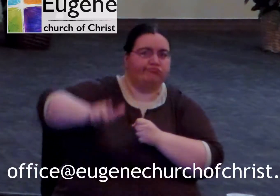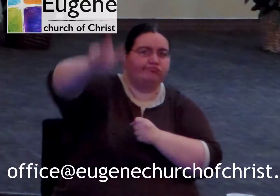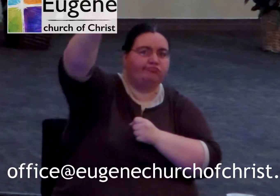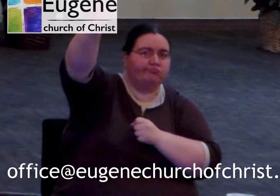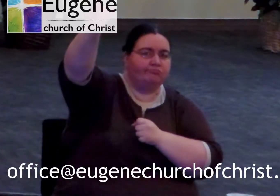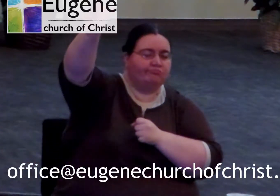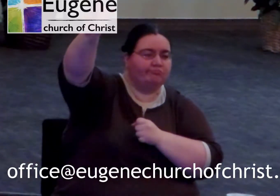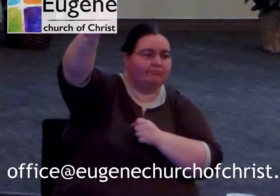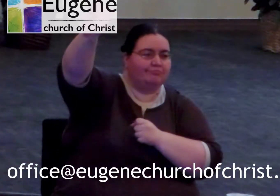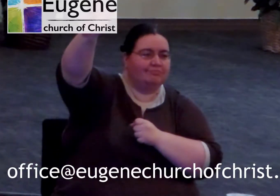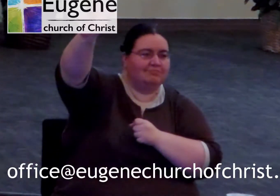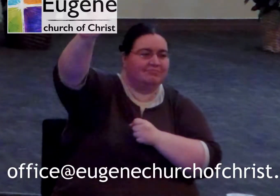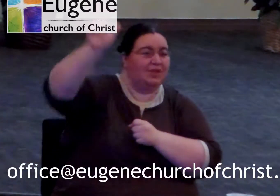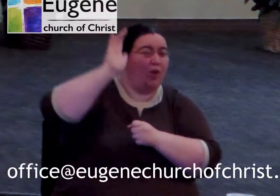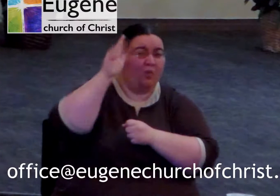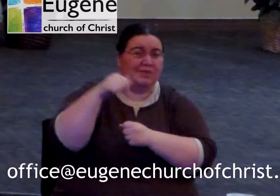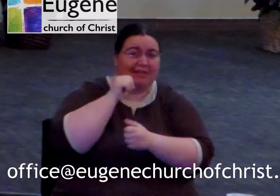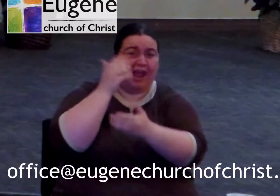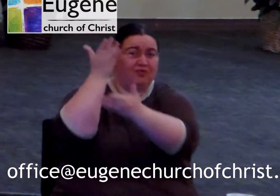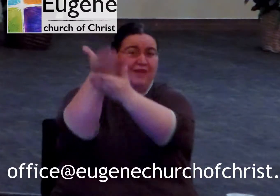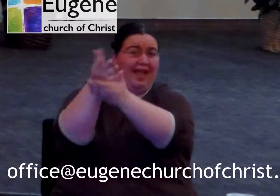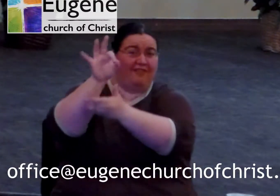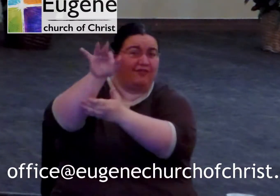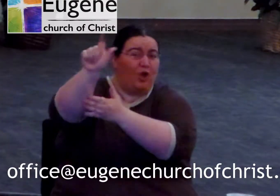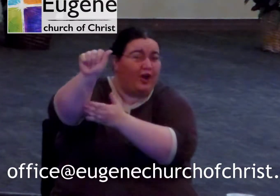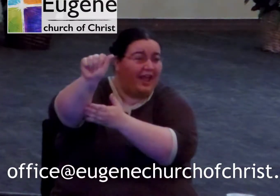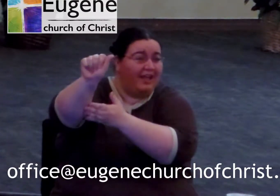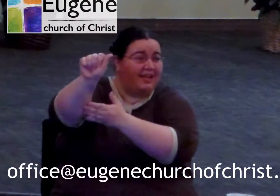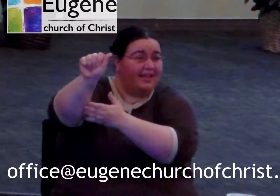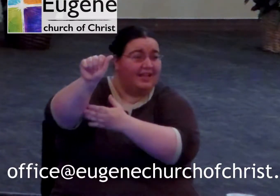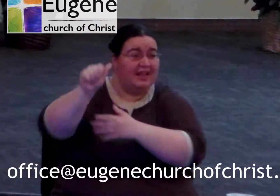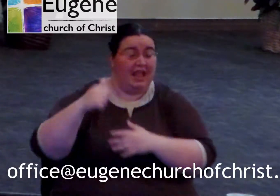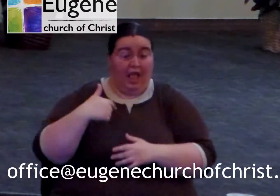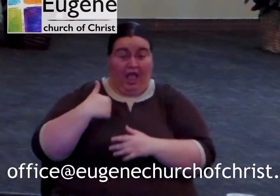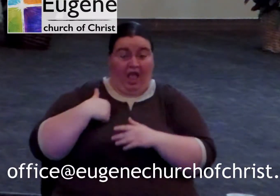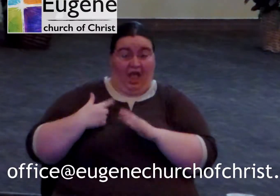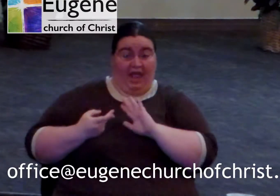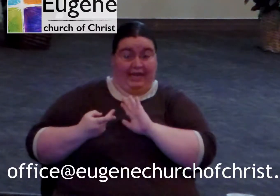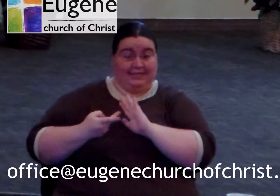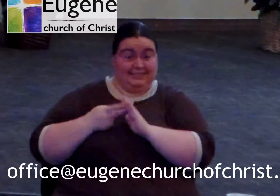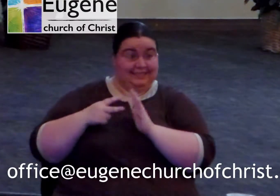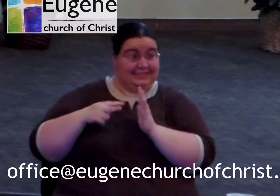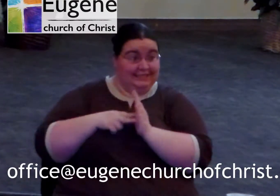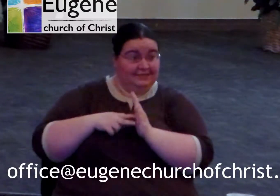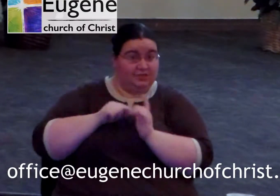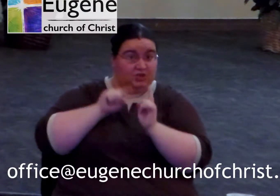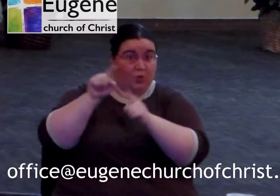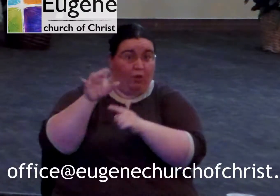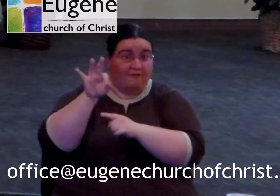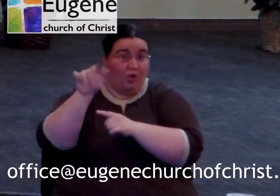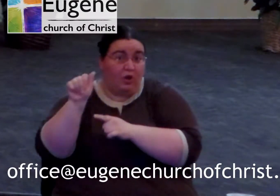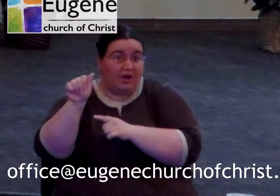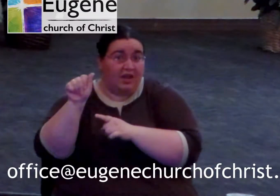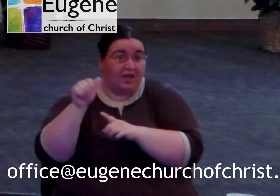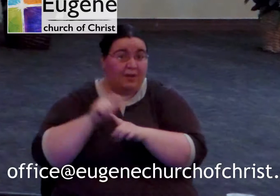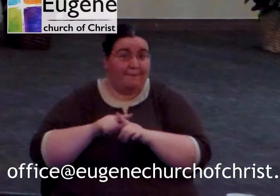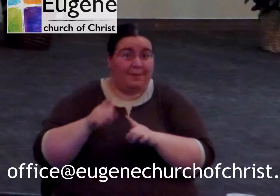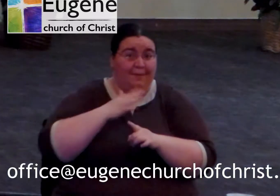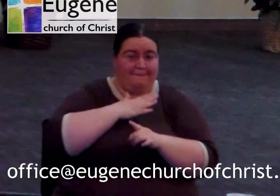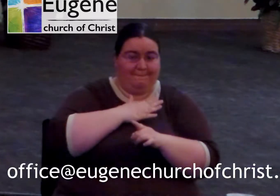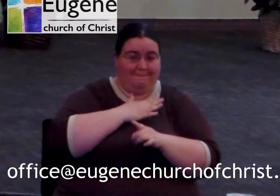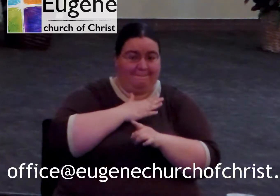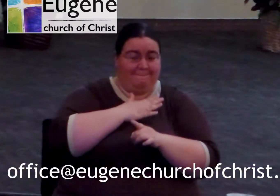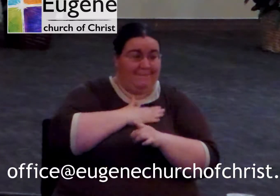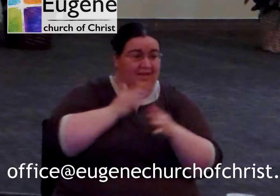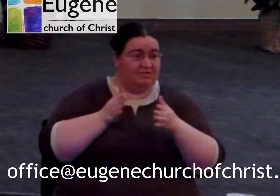was headed. I've introduced you to several of my friends this weekend, and this is one of my other friends. In fact, the last one I'll mention to you during the time I'm with you. Her name is